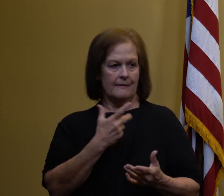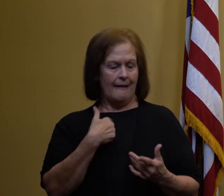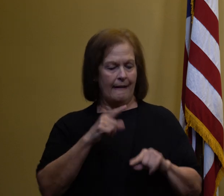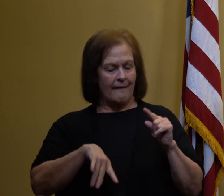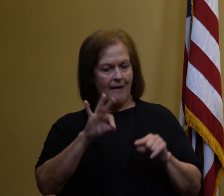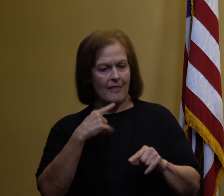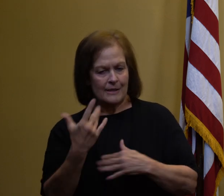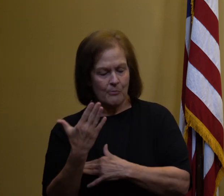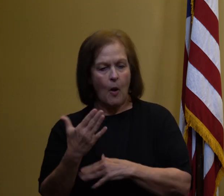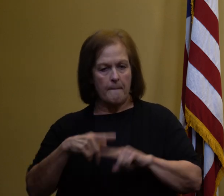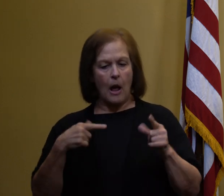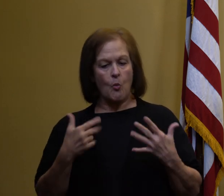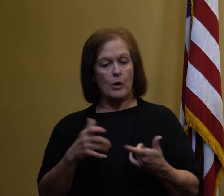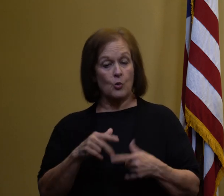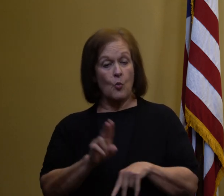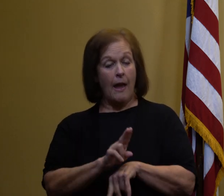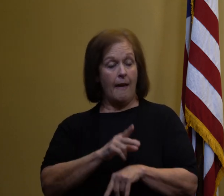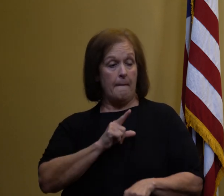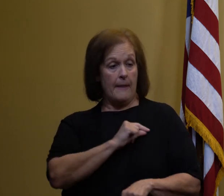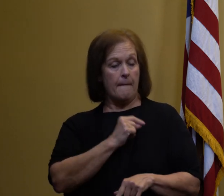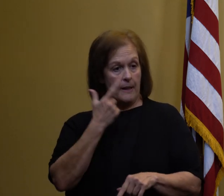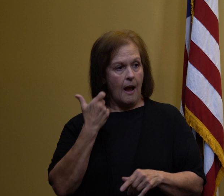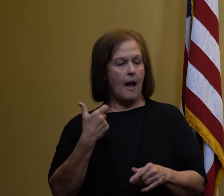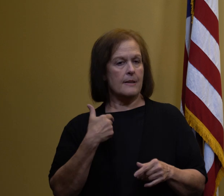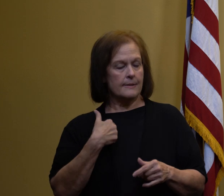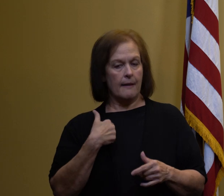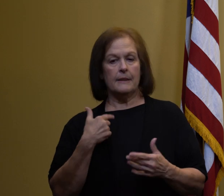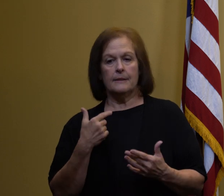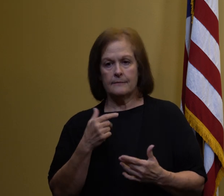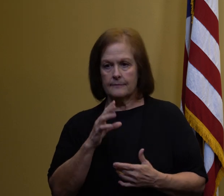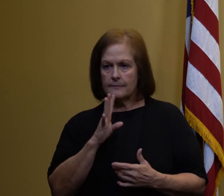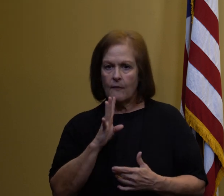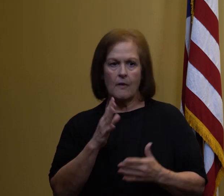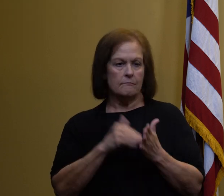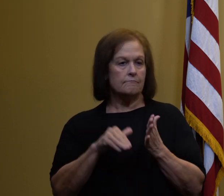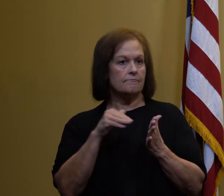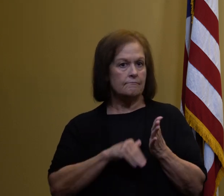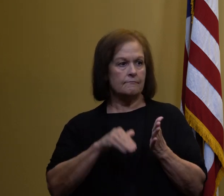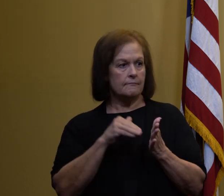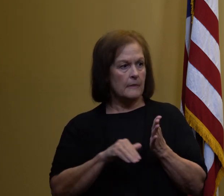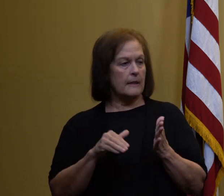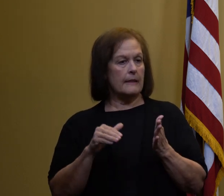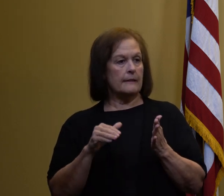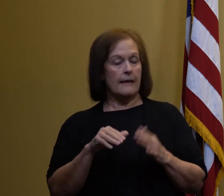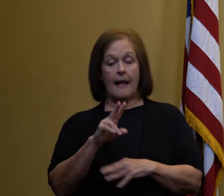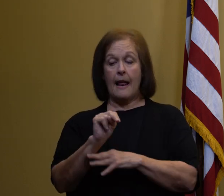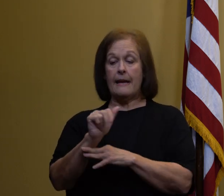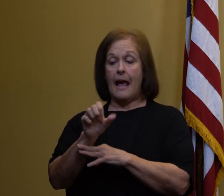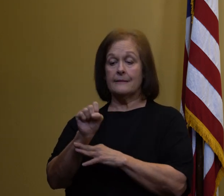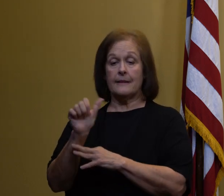couldn't find it. I wanted to wear it simply because I've been pushing very heavily